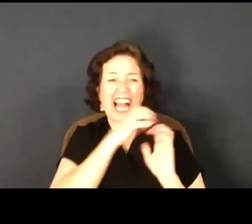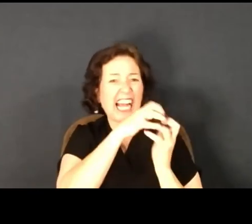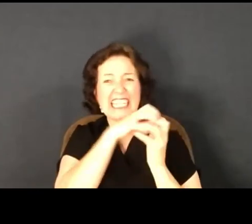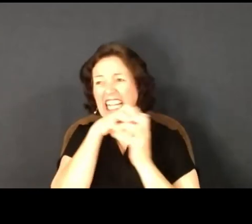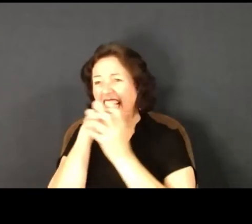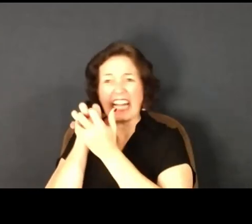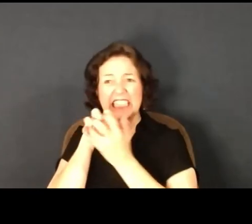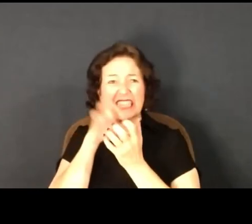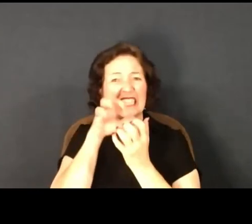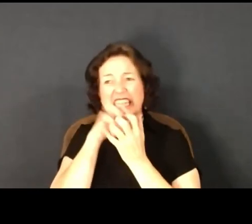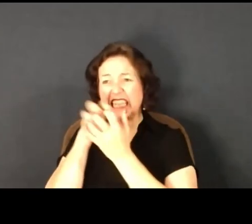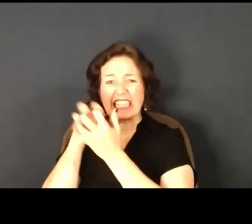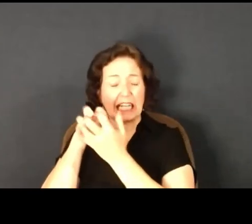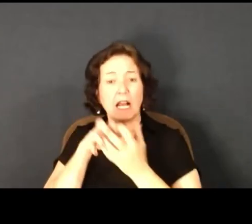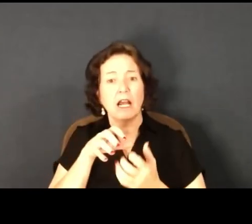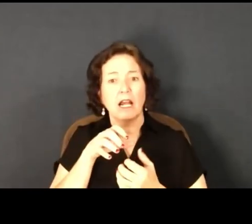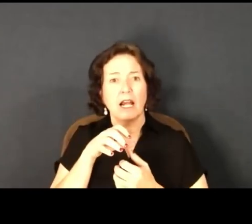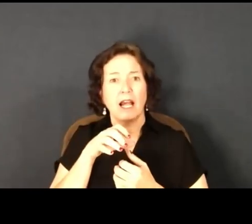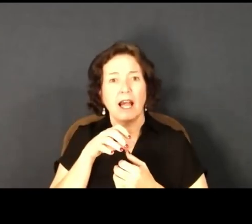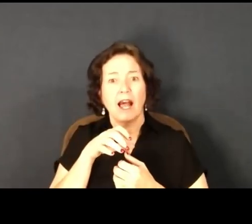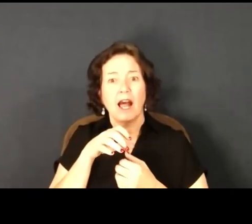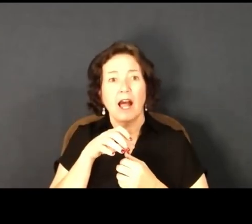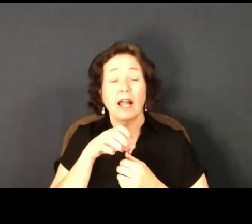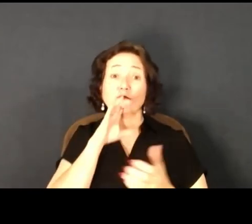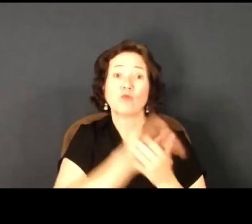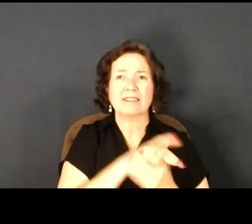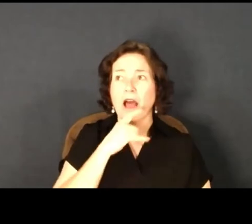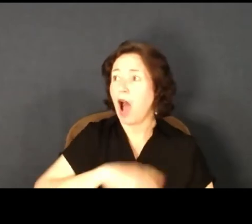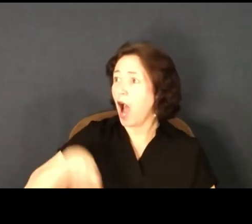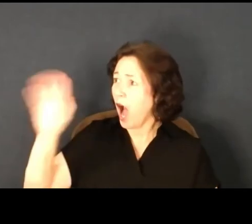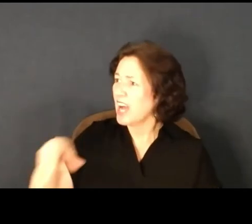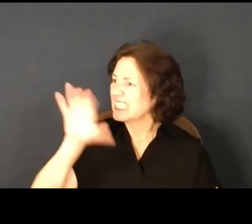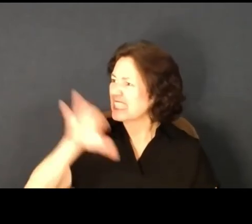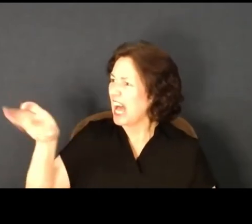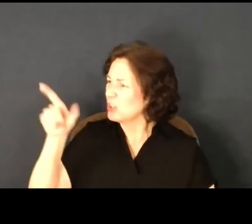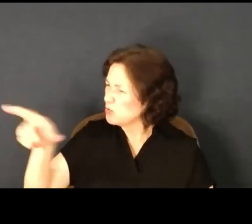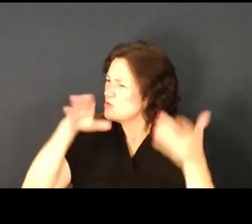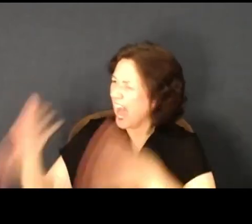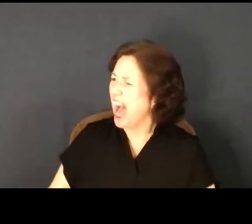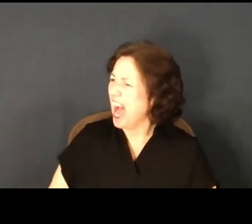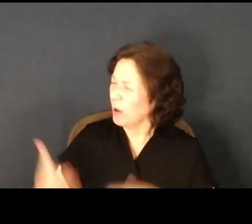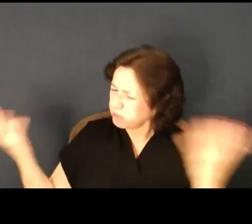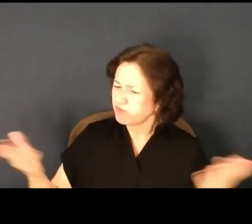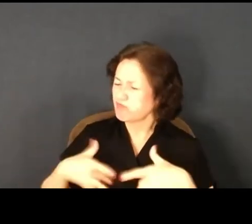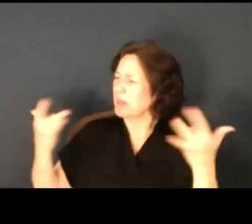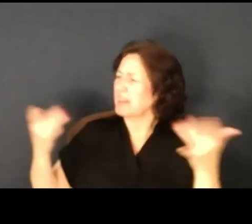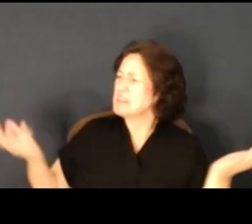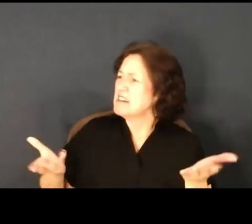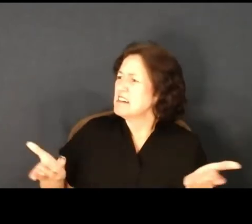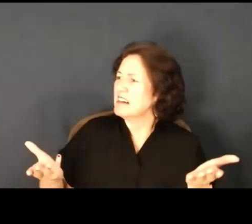away. Bertha said, clickety-clack, you're dead. What are you doing